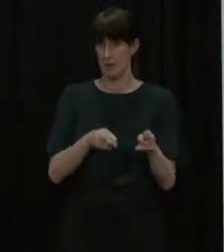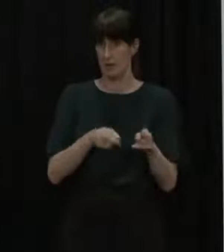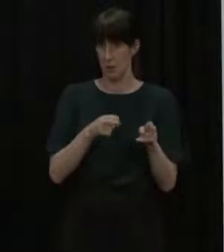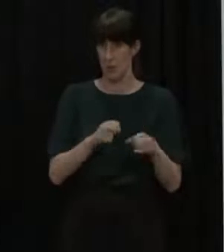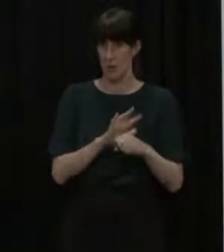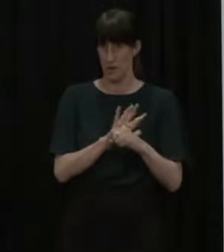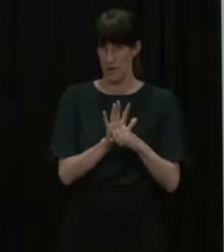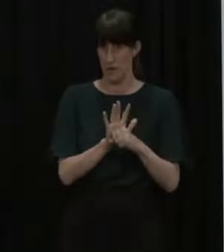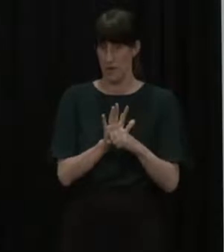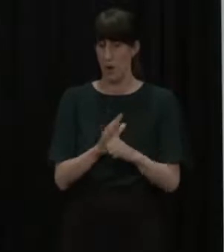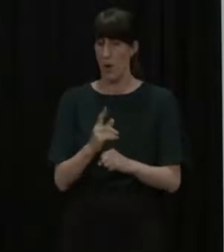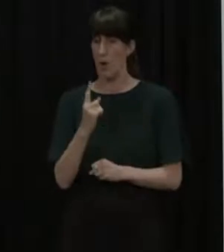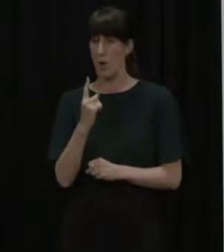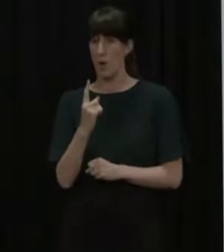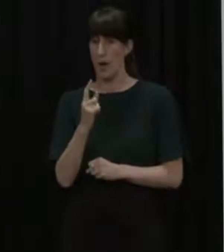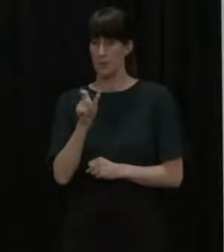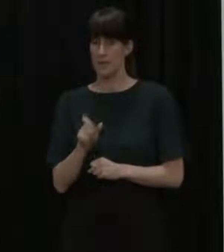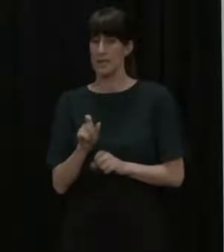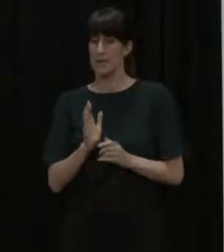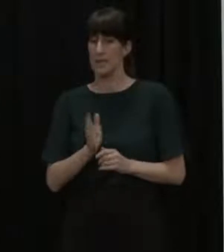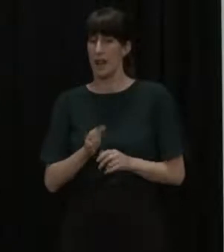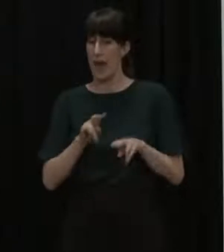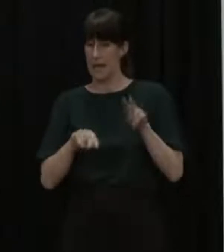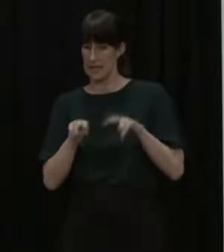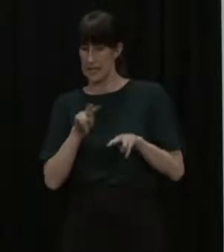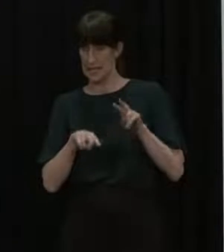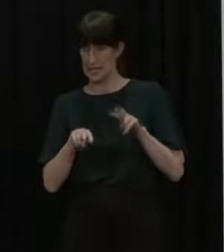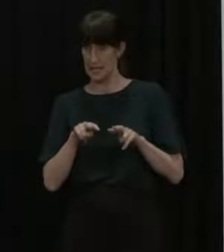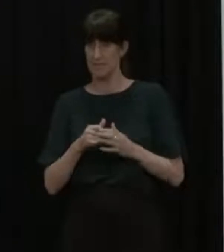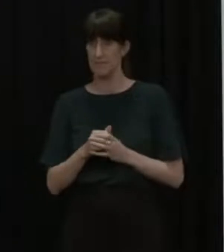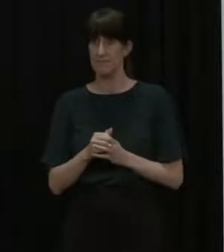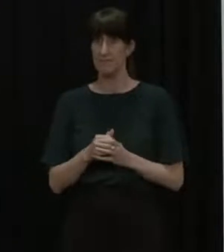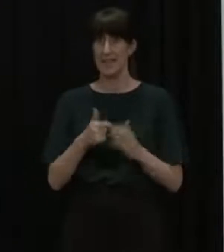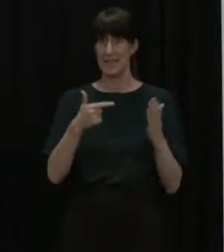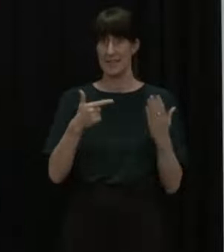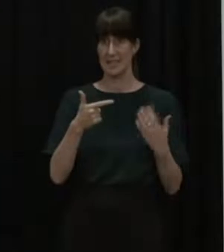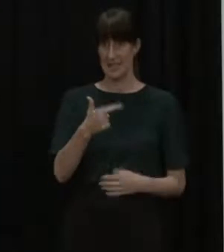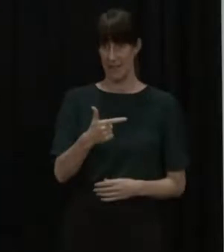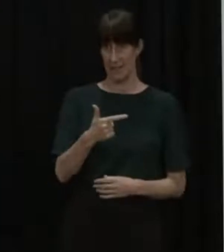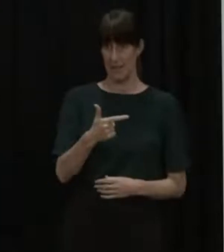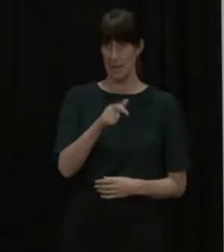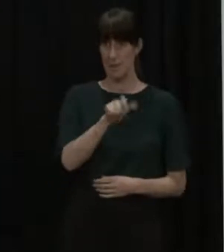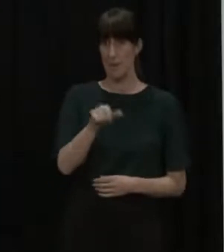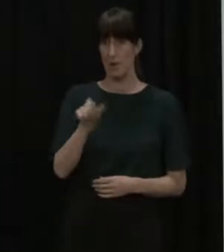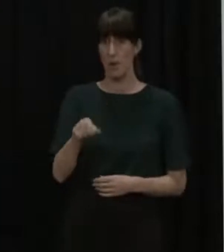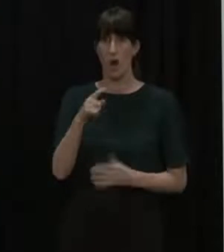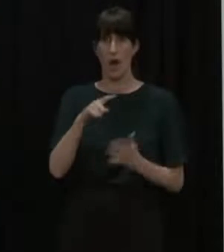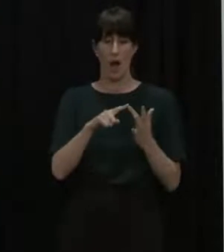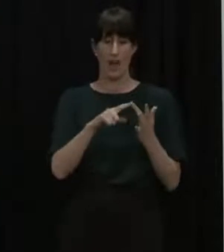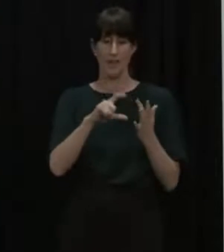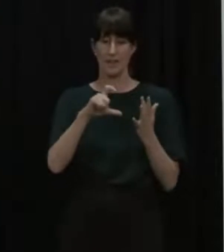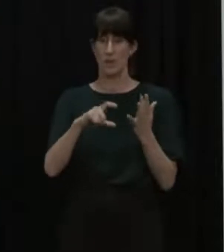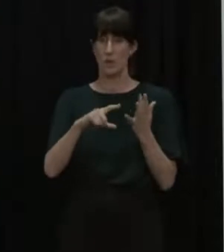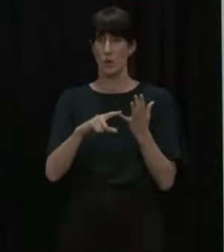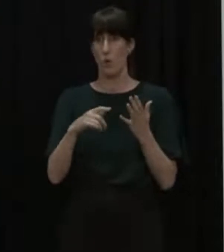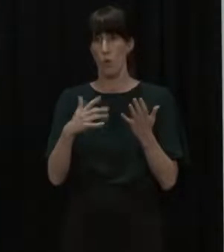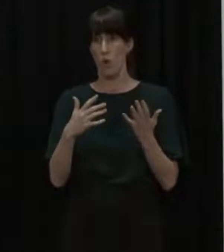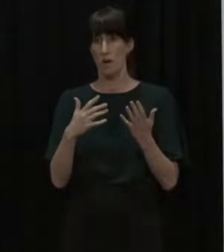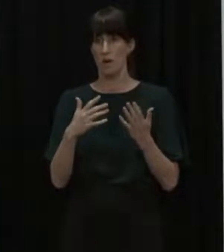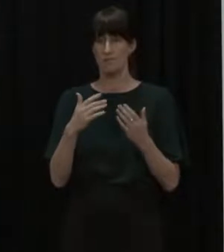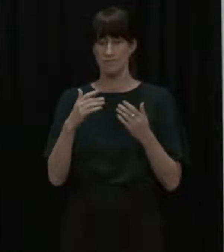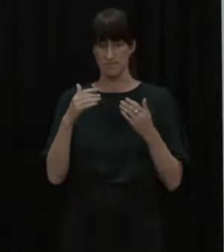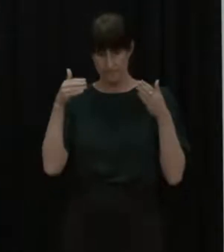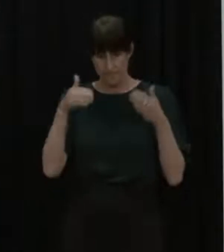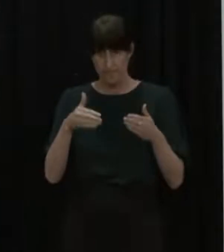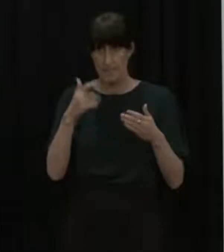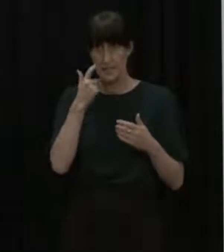including one person still being assessed. 7 of these patients are in ICU or high dependency units.